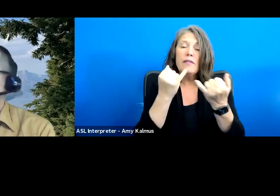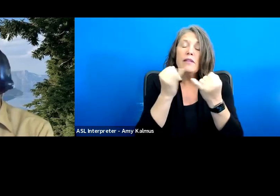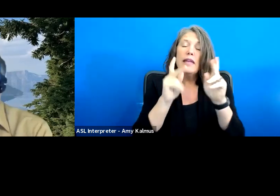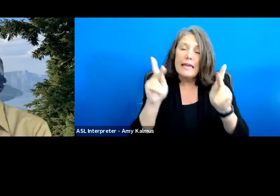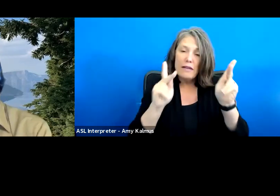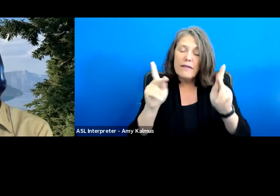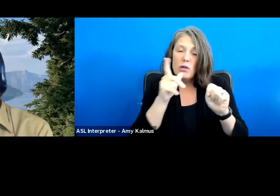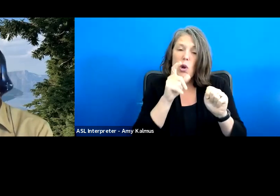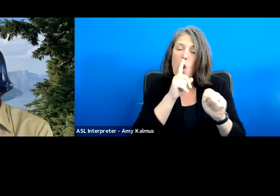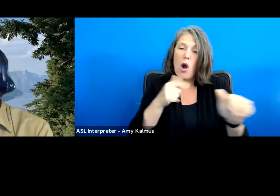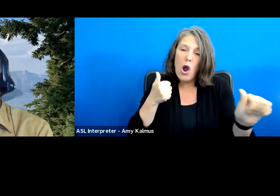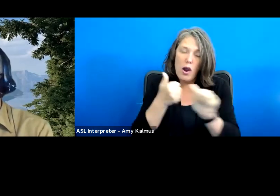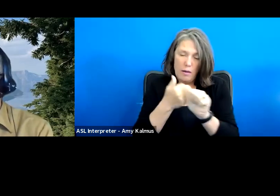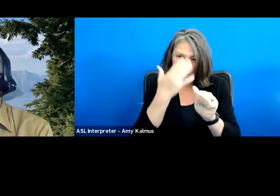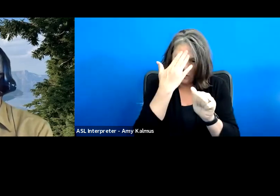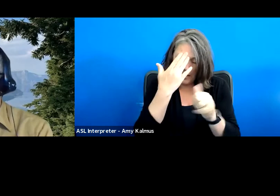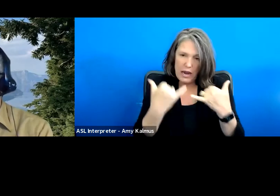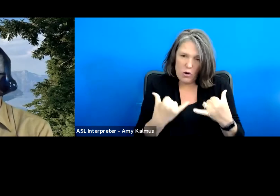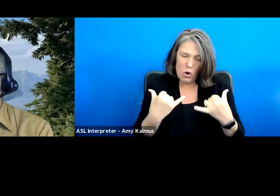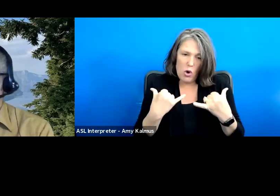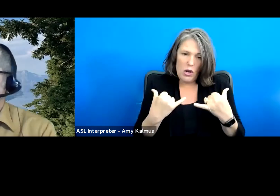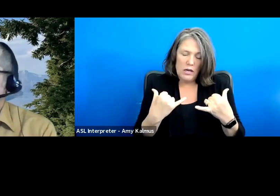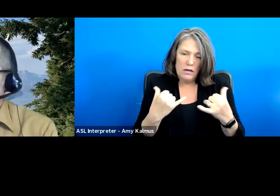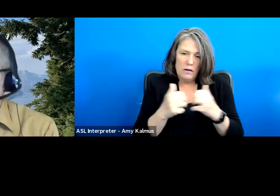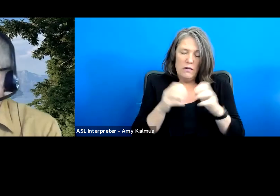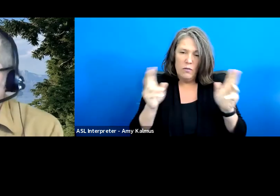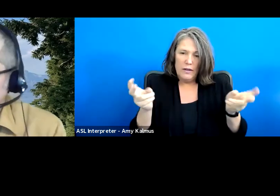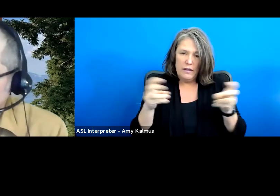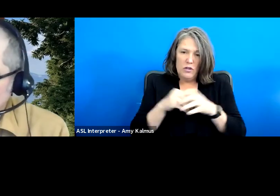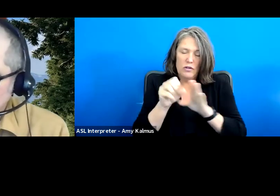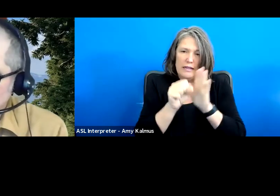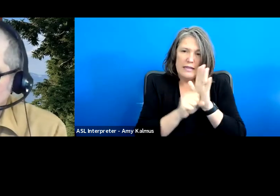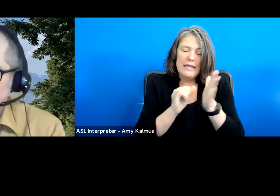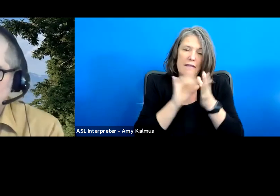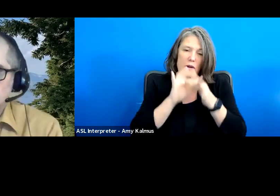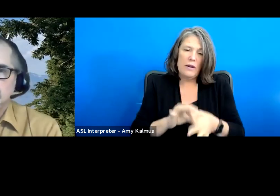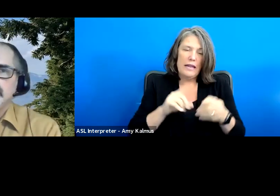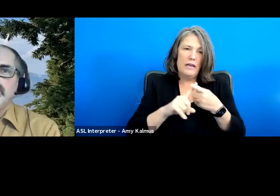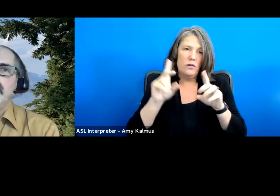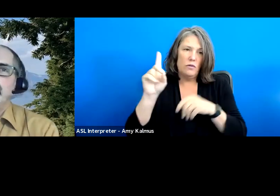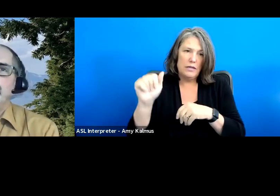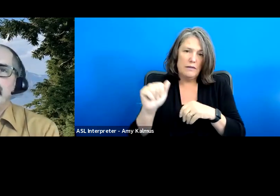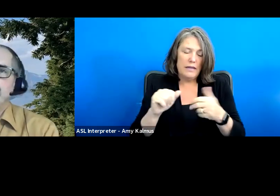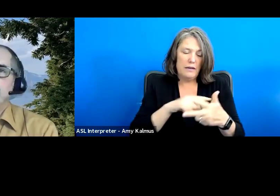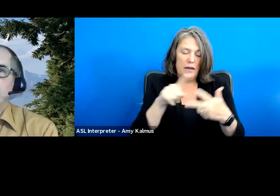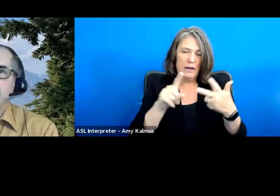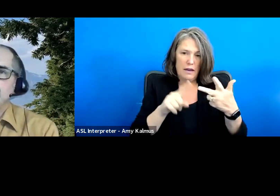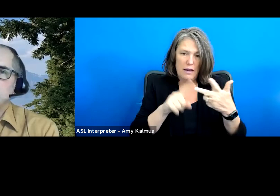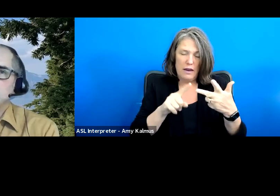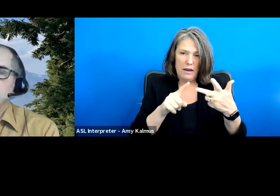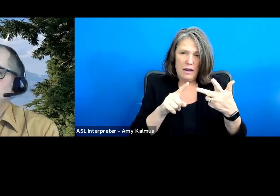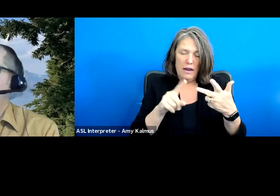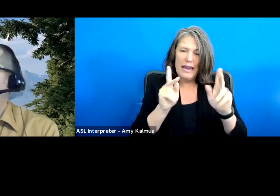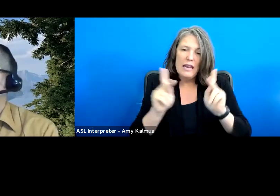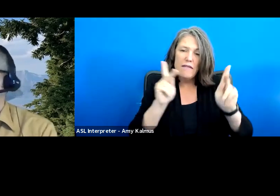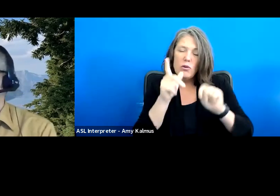individuals that are up to date on kind of current issues in the state that are related to disability, and then